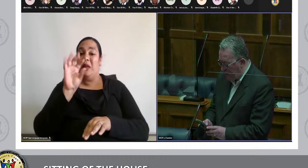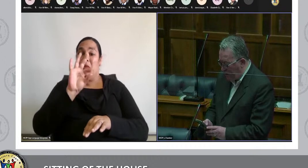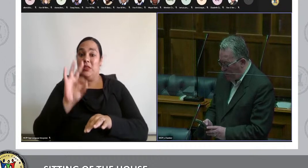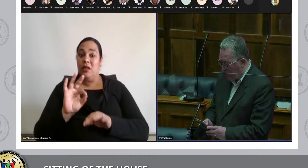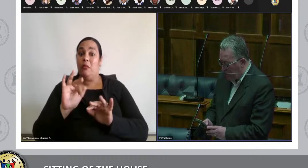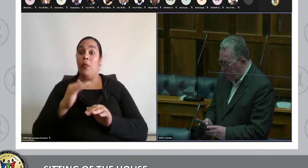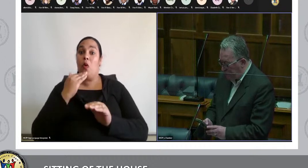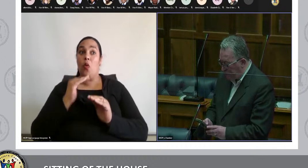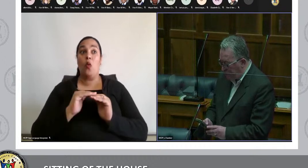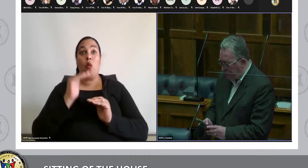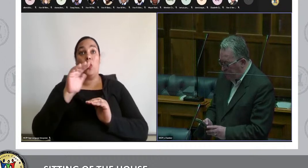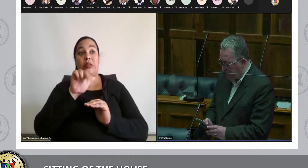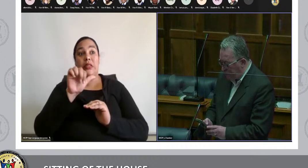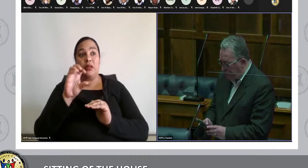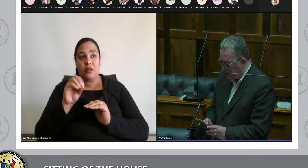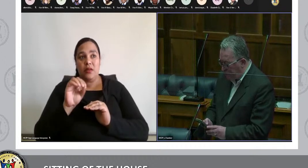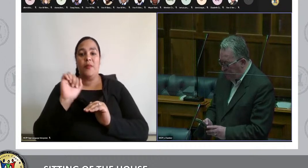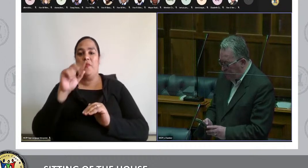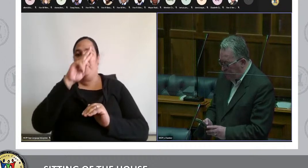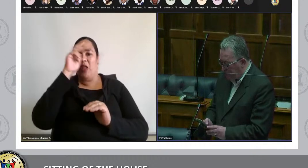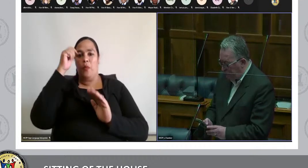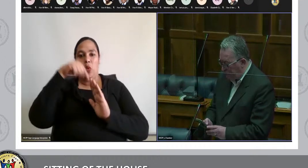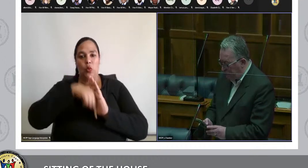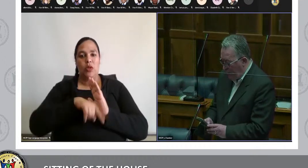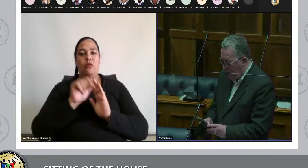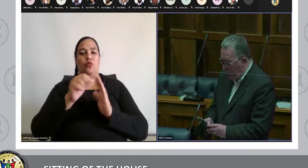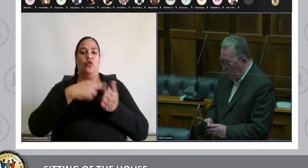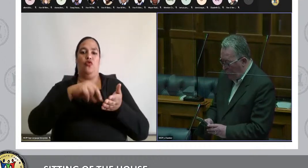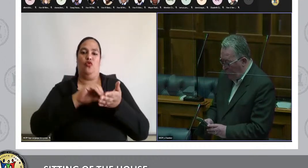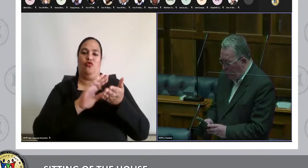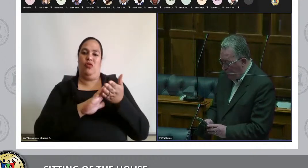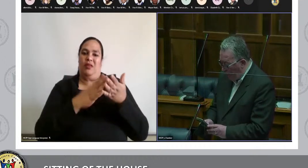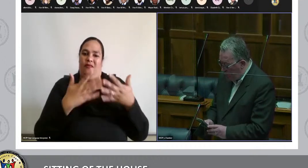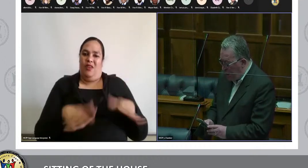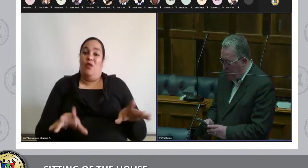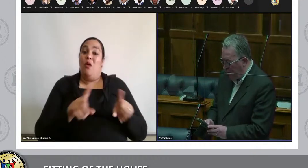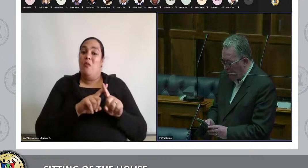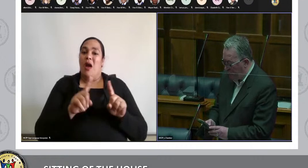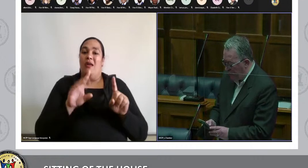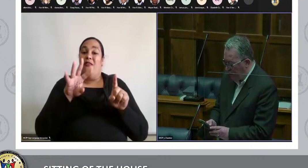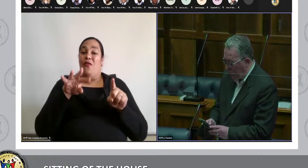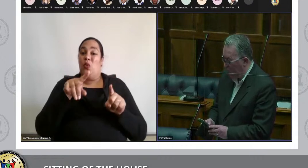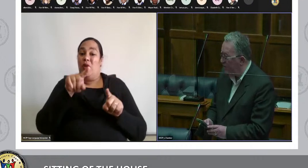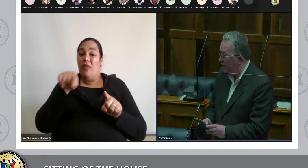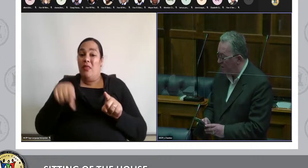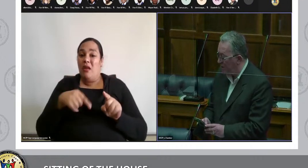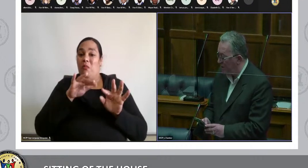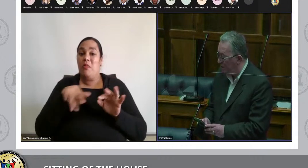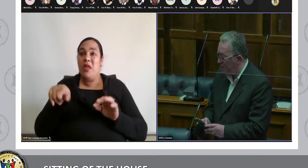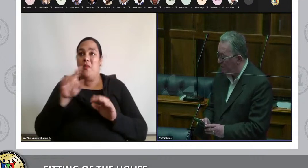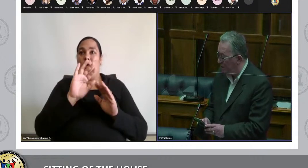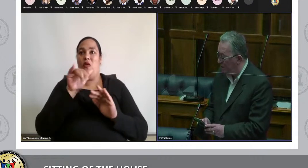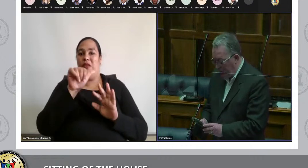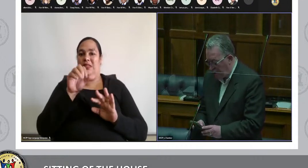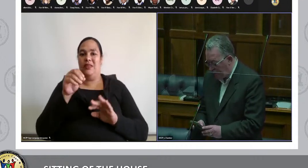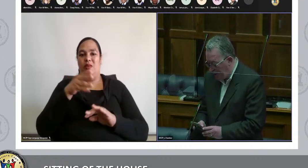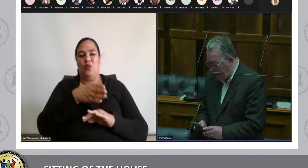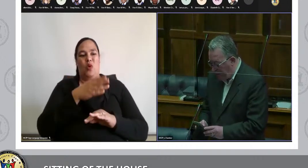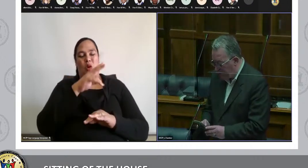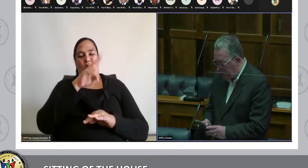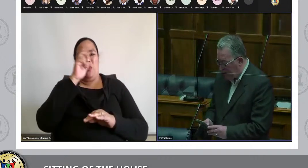over 60-year-olds in Blue Downs have registered. There are over 14,000 people over 60 in Blue